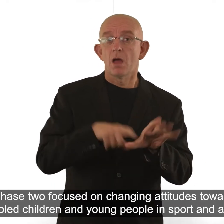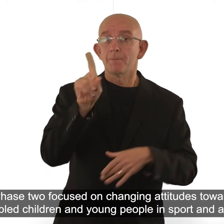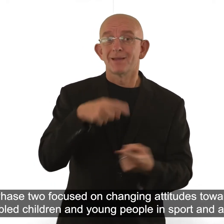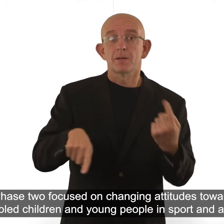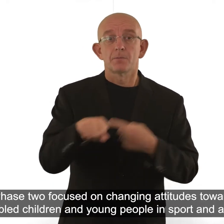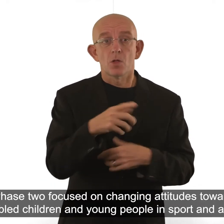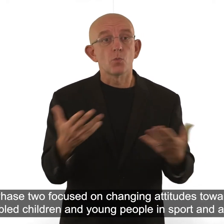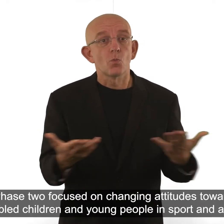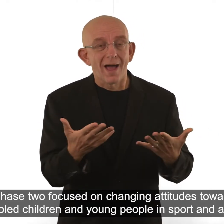activity.